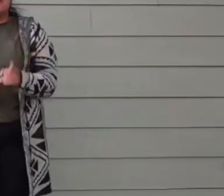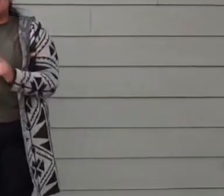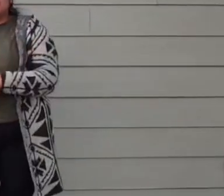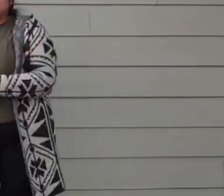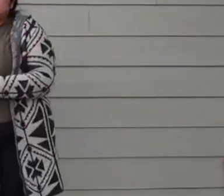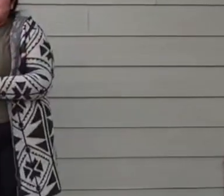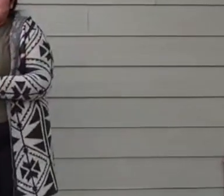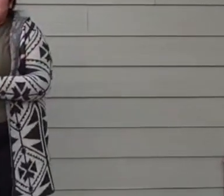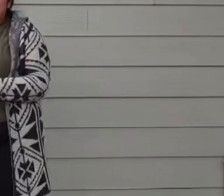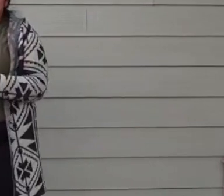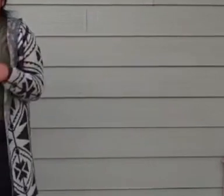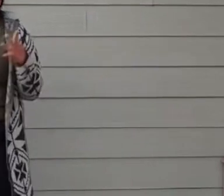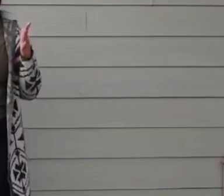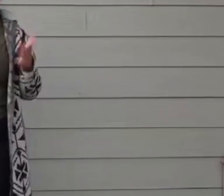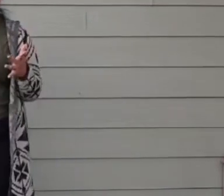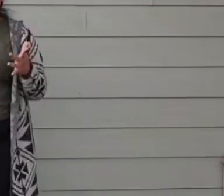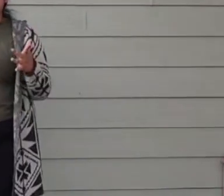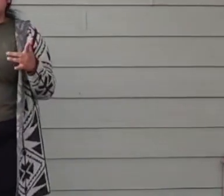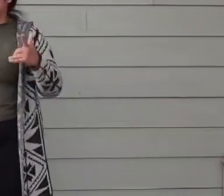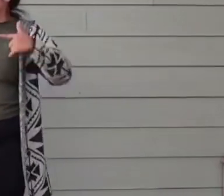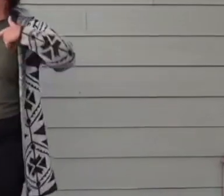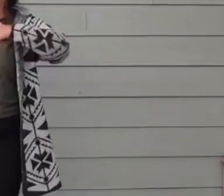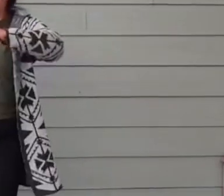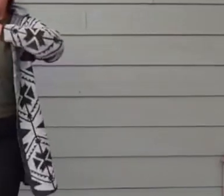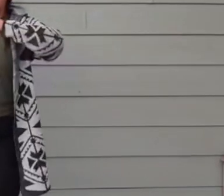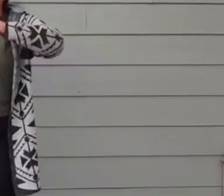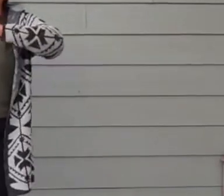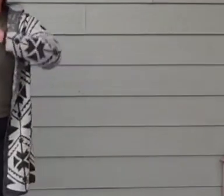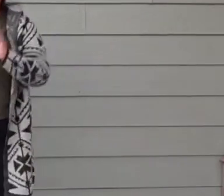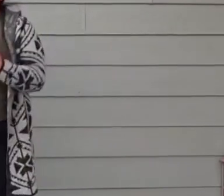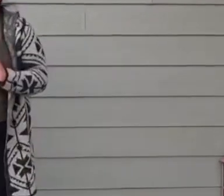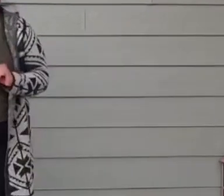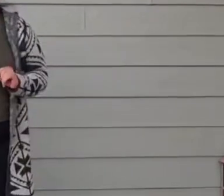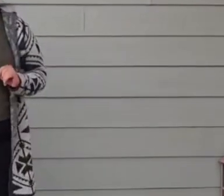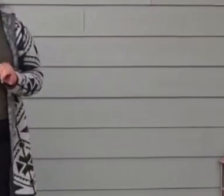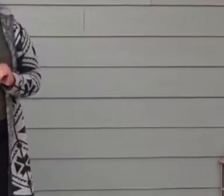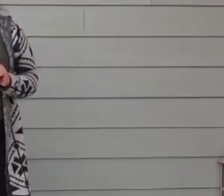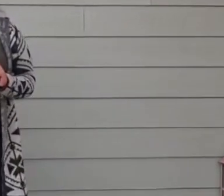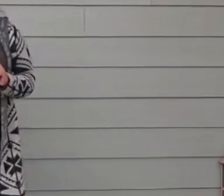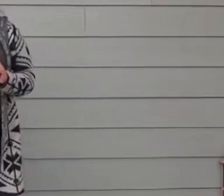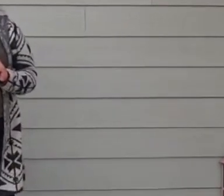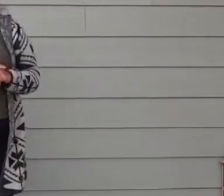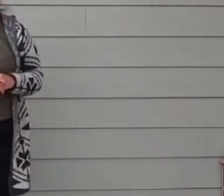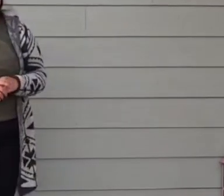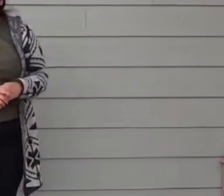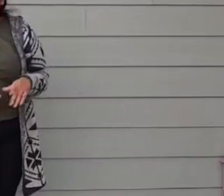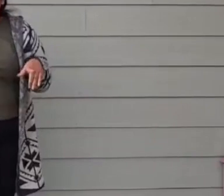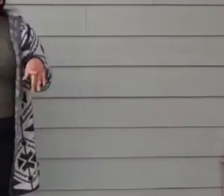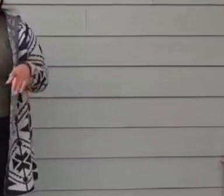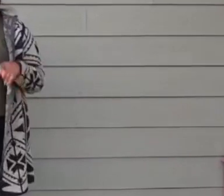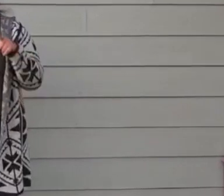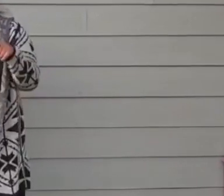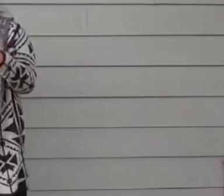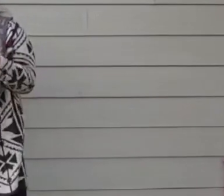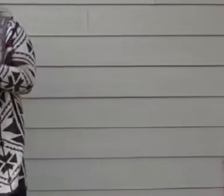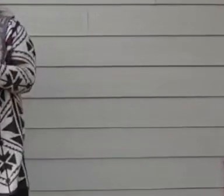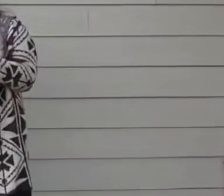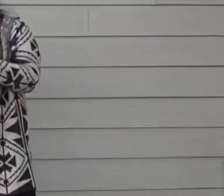for Living Water Cheyenne. And all you Android users out there, woohoo, is on the Google Play Store. So be